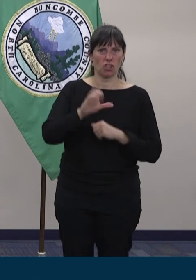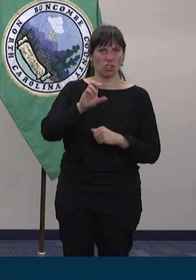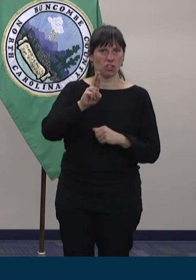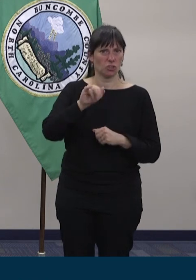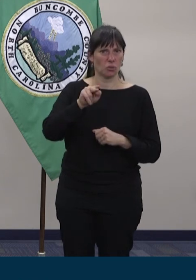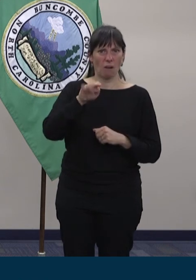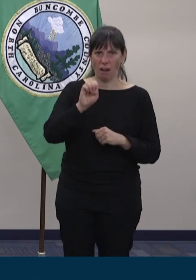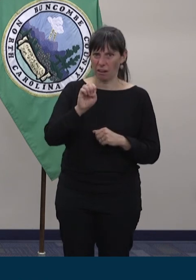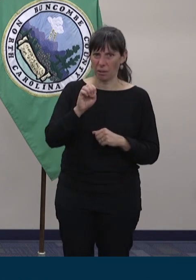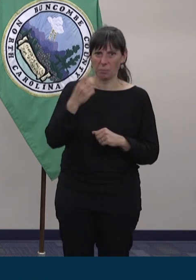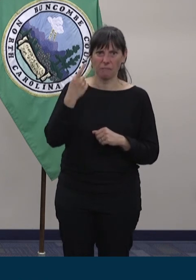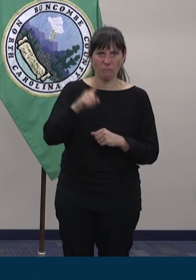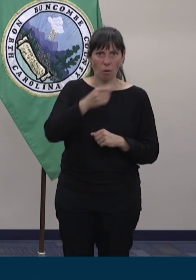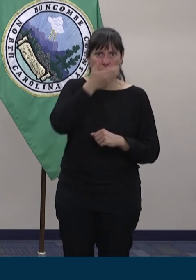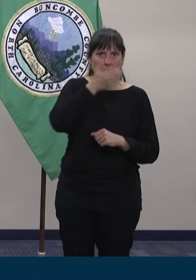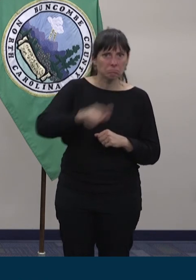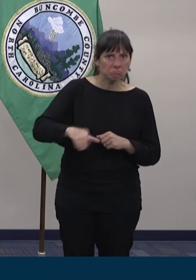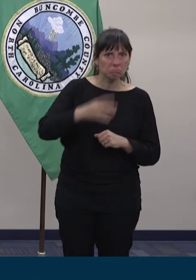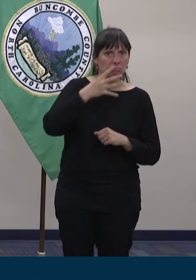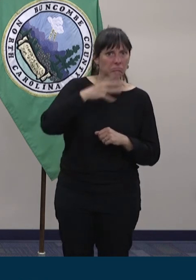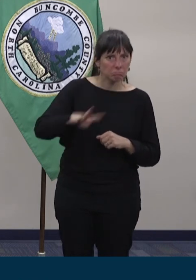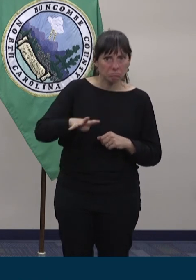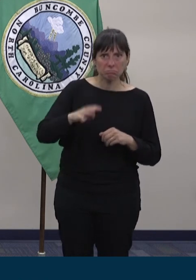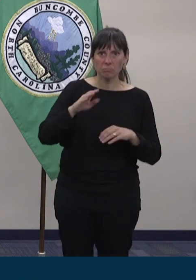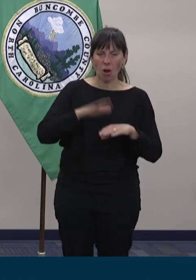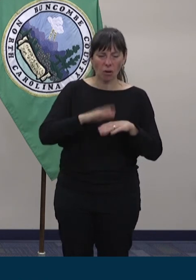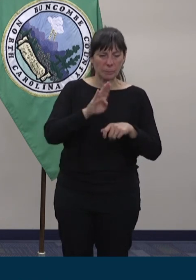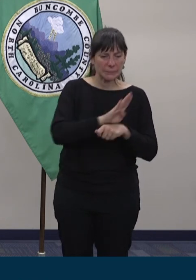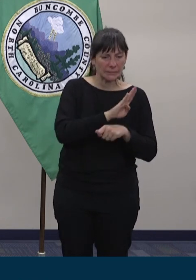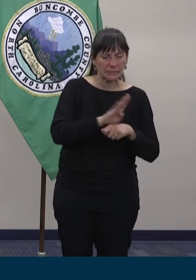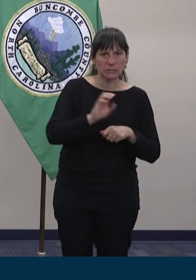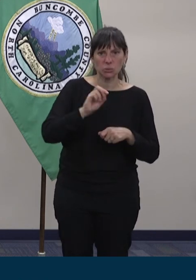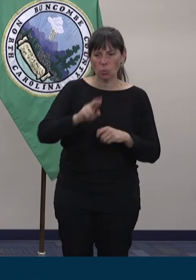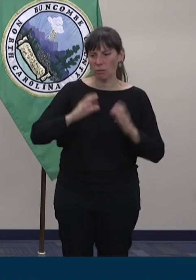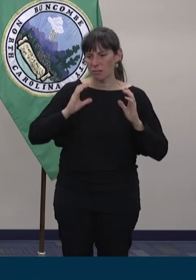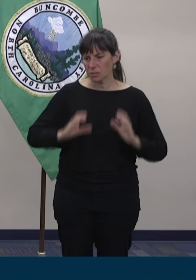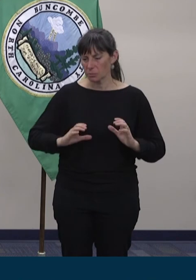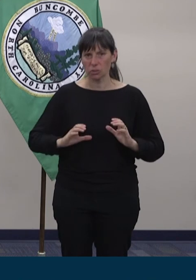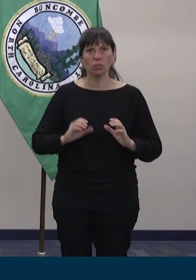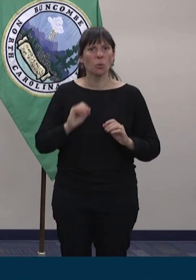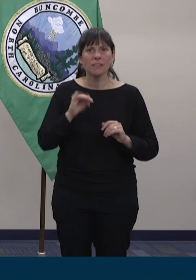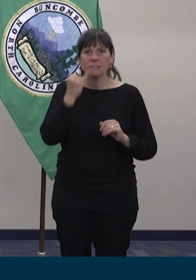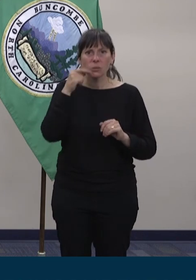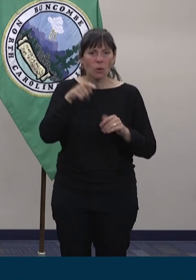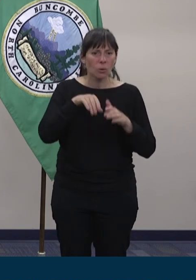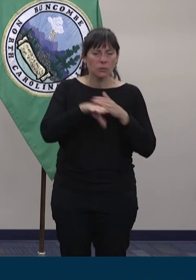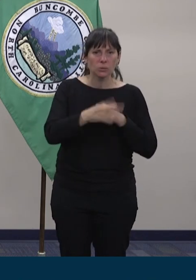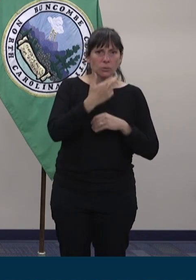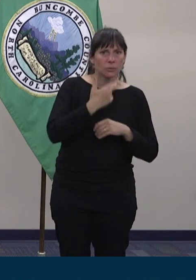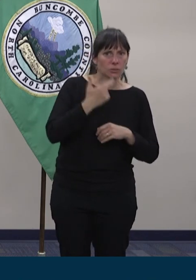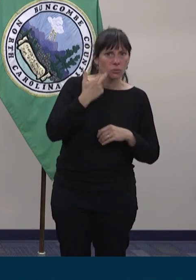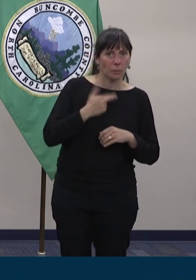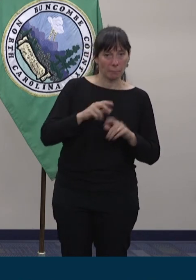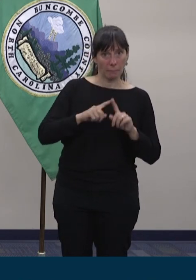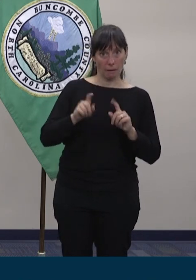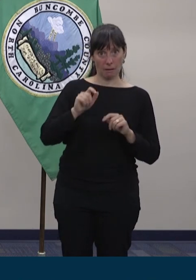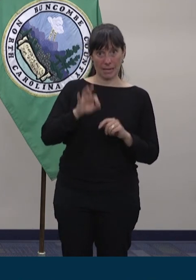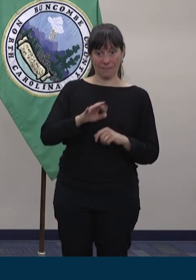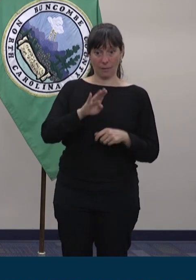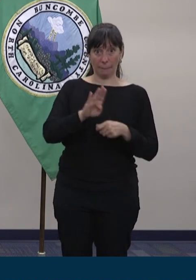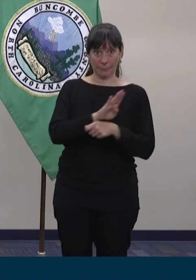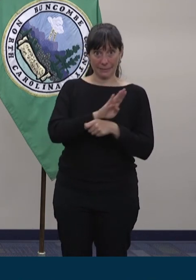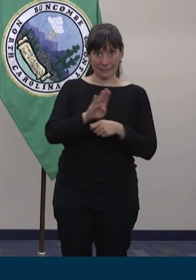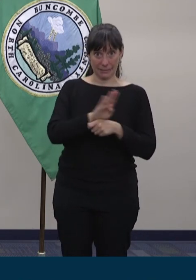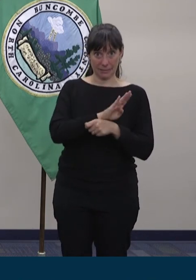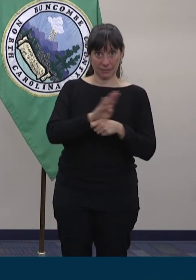workers, customers, or patrons. However, if a business or organization denies entry to a